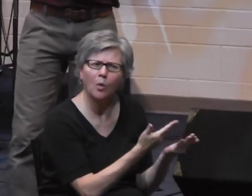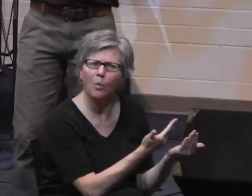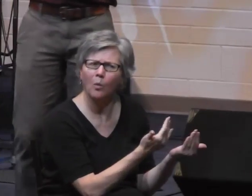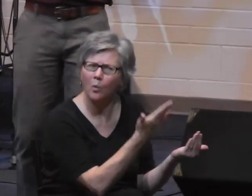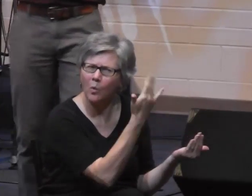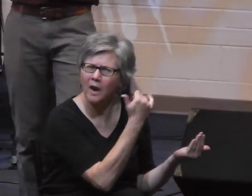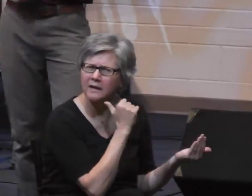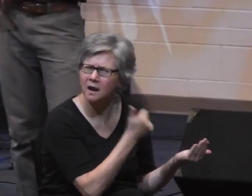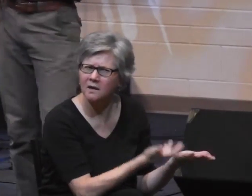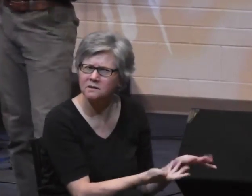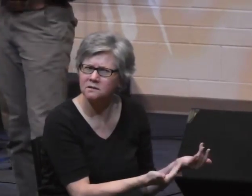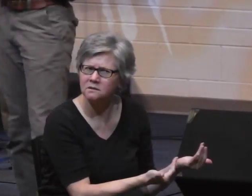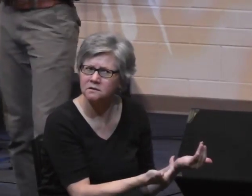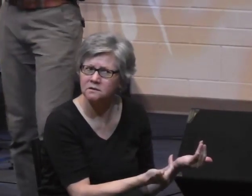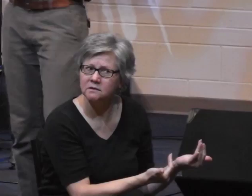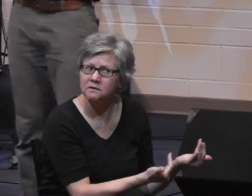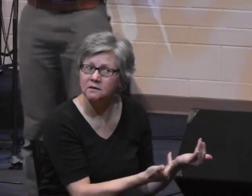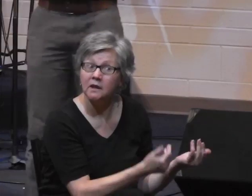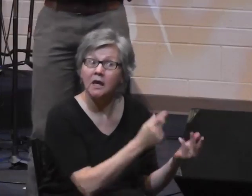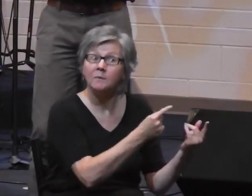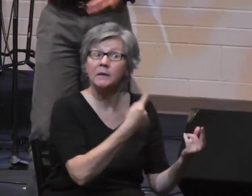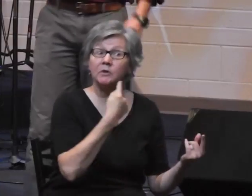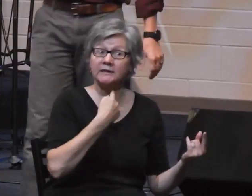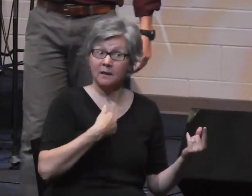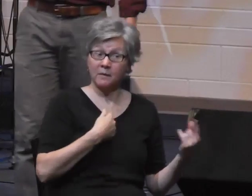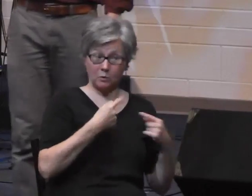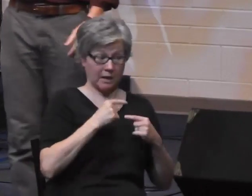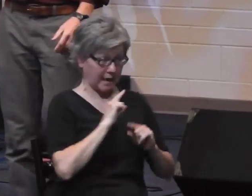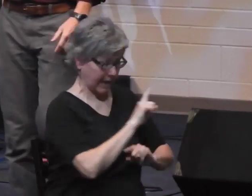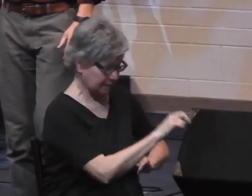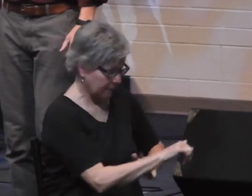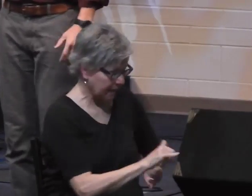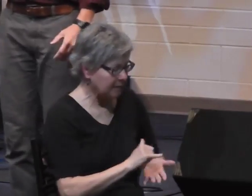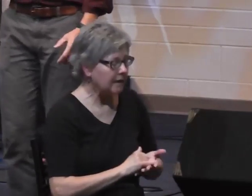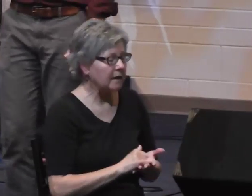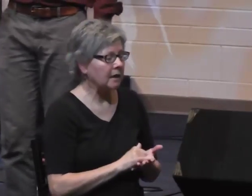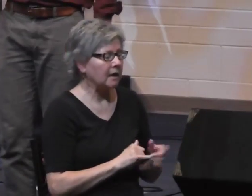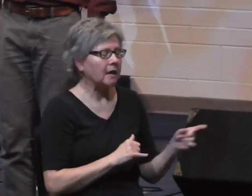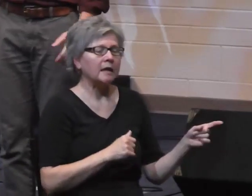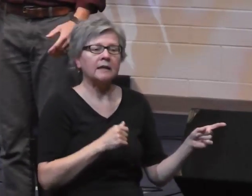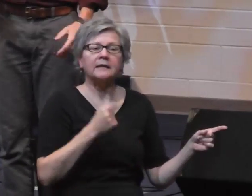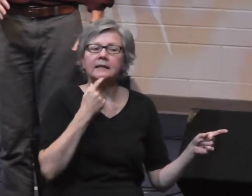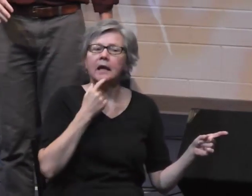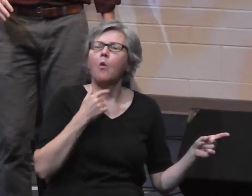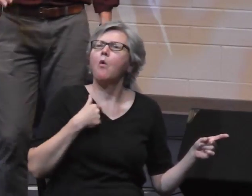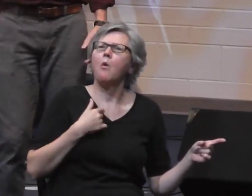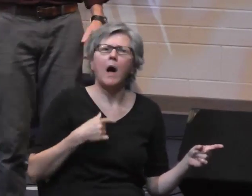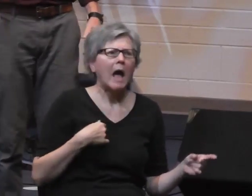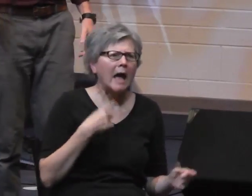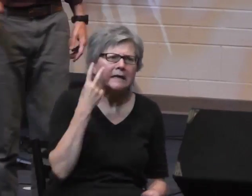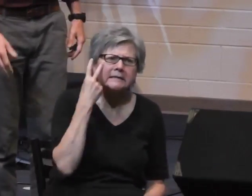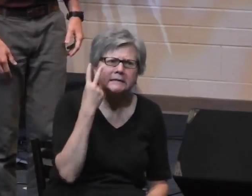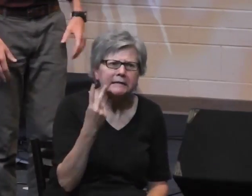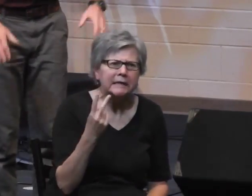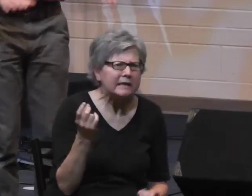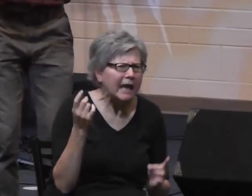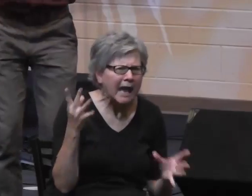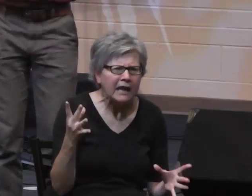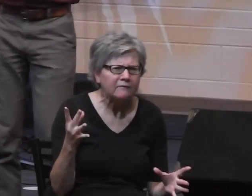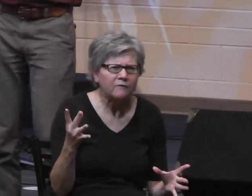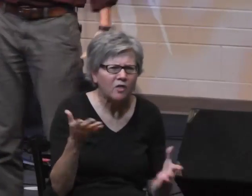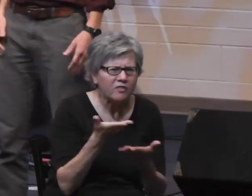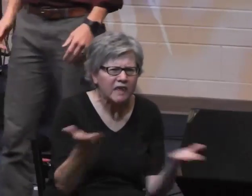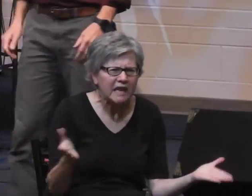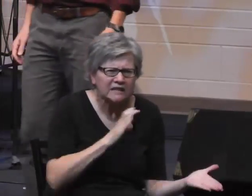Why not? I've heard things like, well, you know what? I see the hateful, violent things that Christians